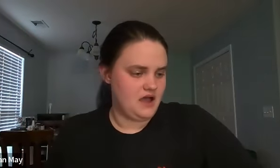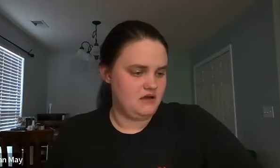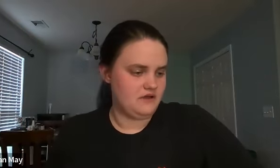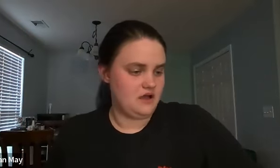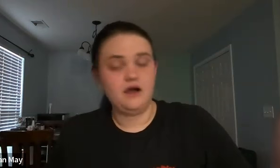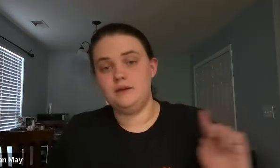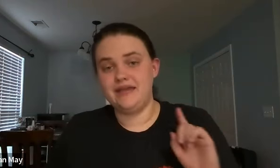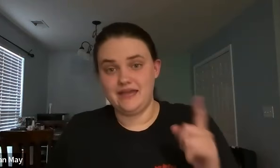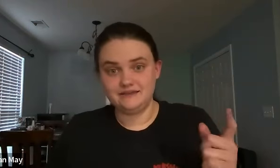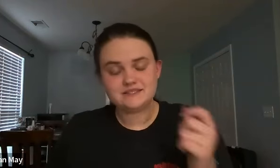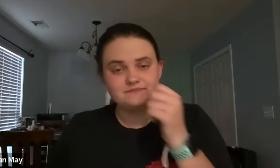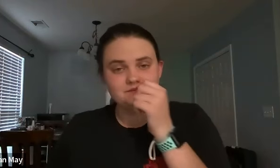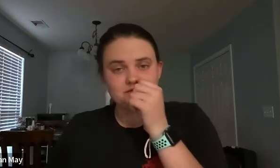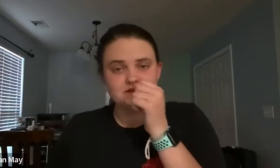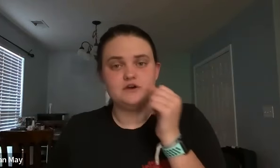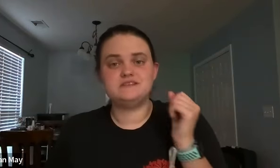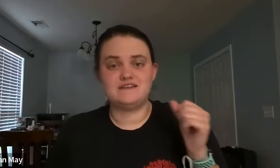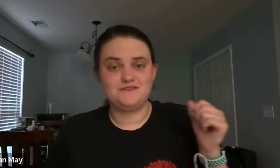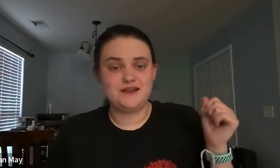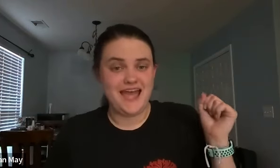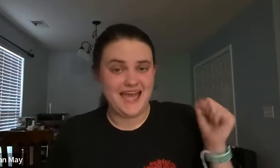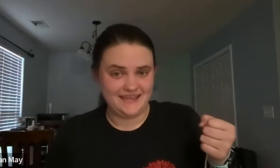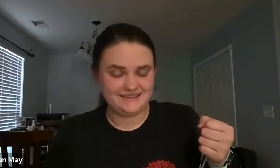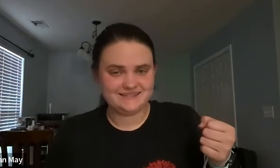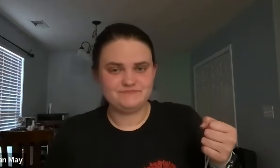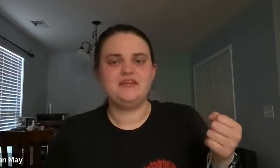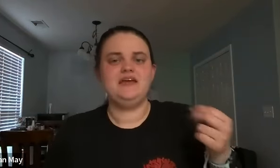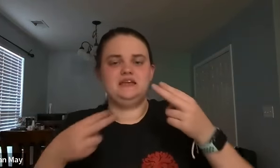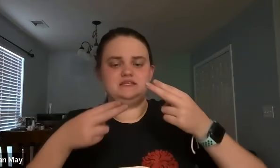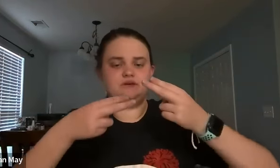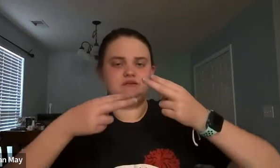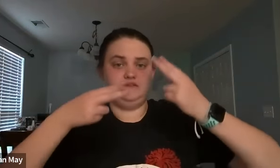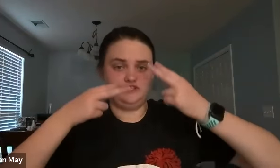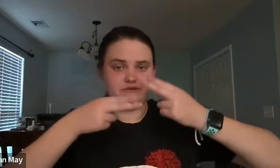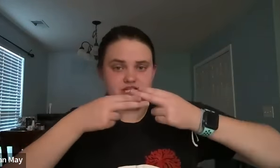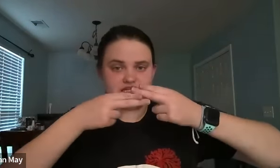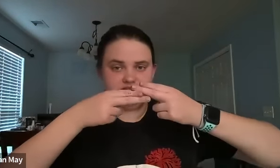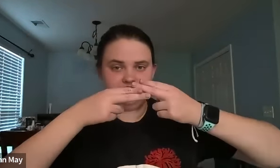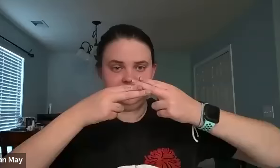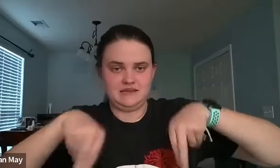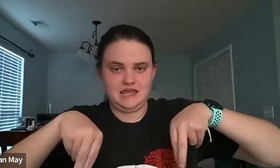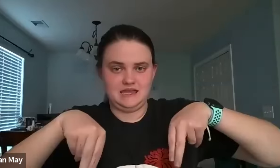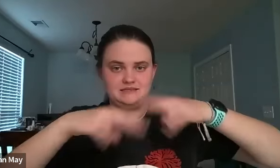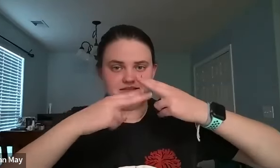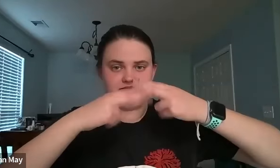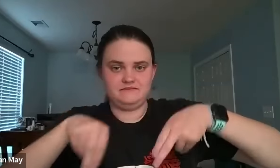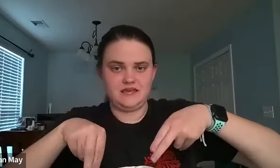have eggs. So the sign for eggs is going to be those two H's again, eggs,